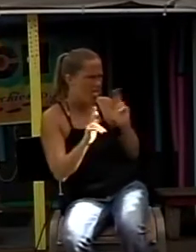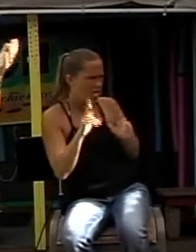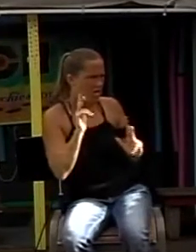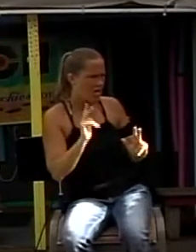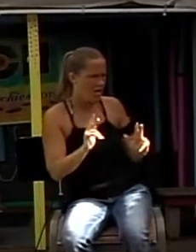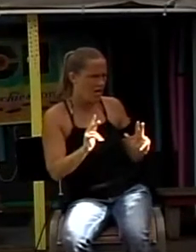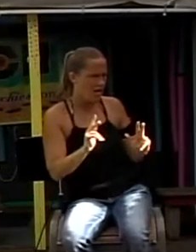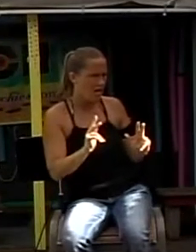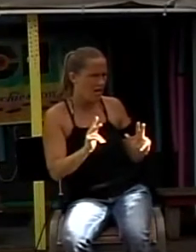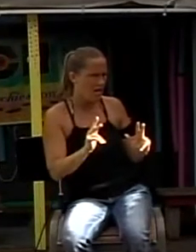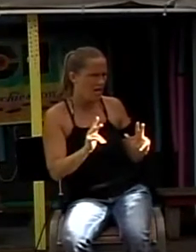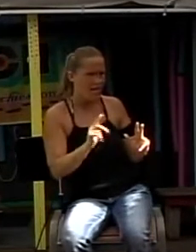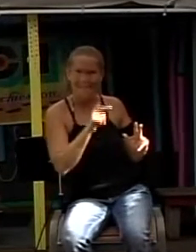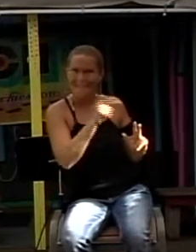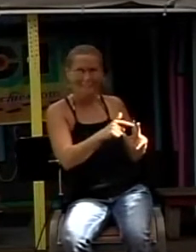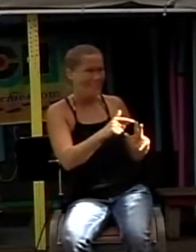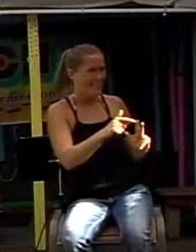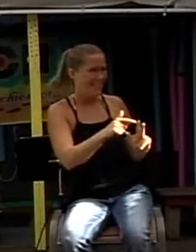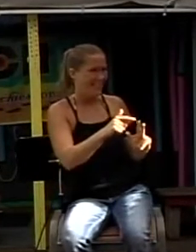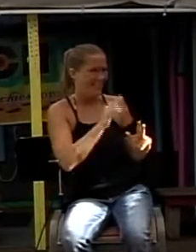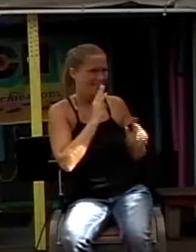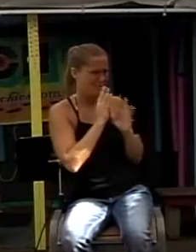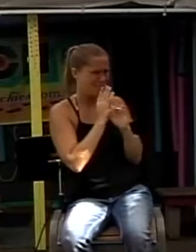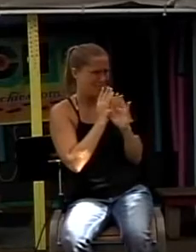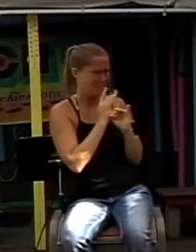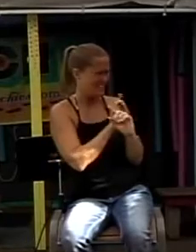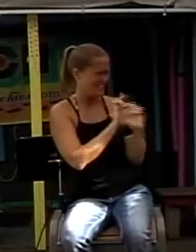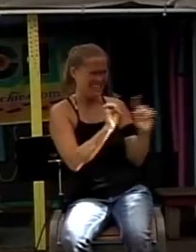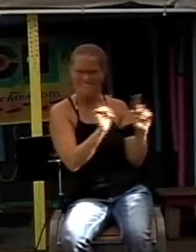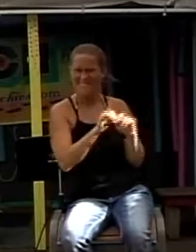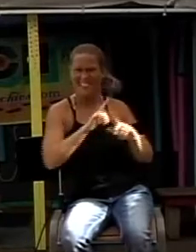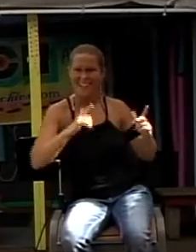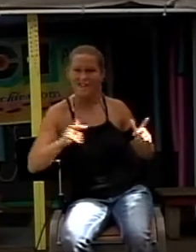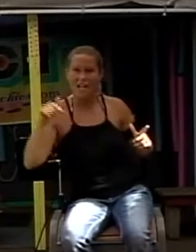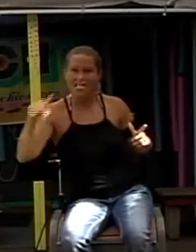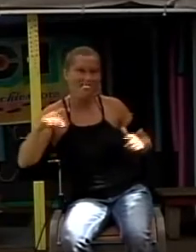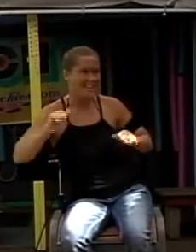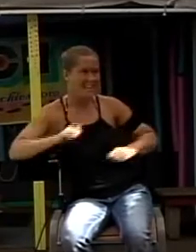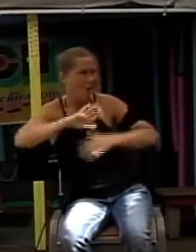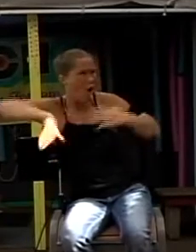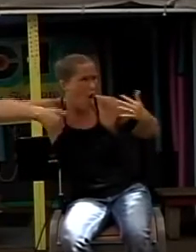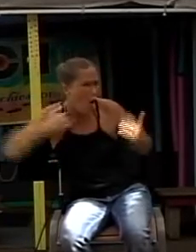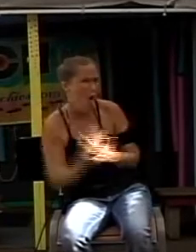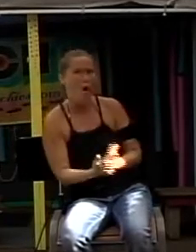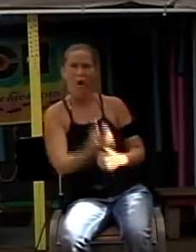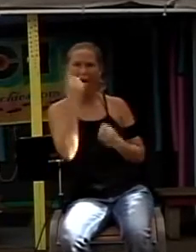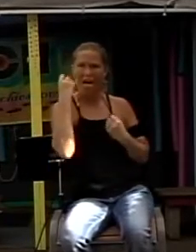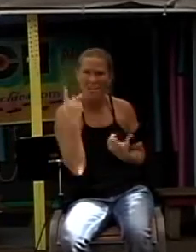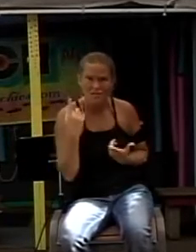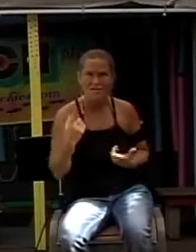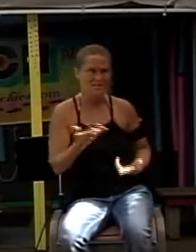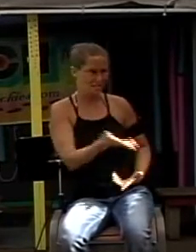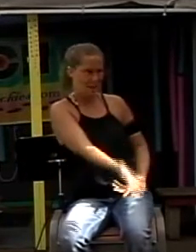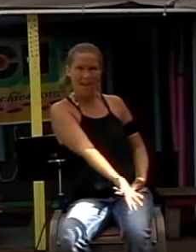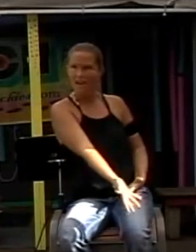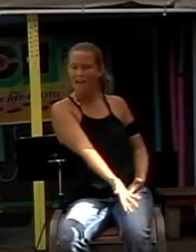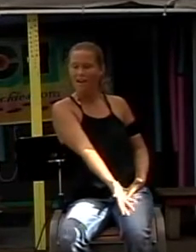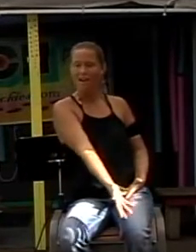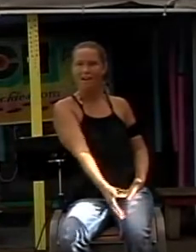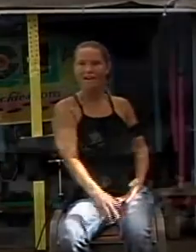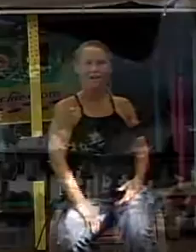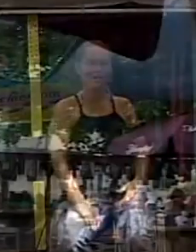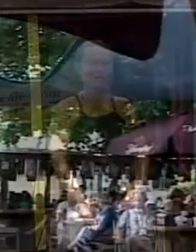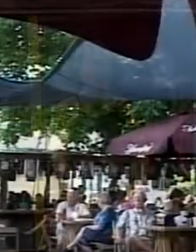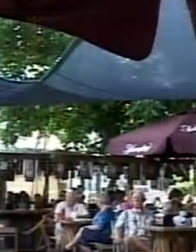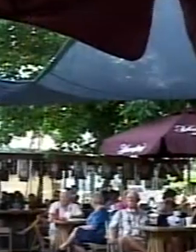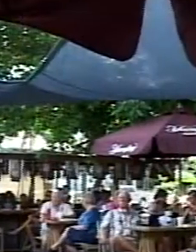in all these languages in an understandable way." Wow. So,